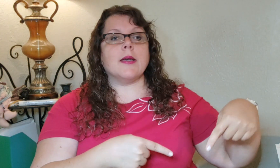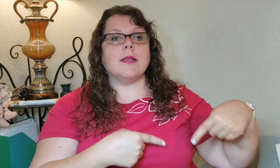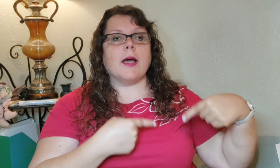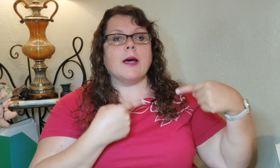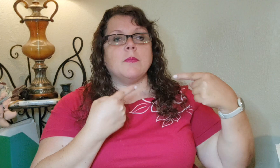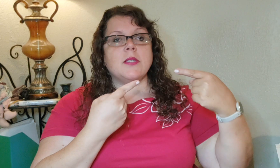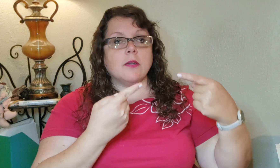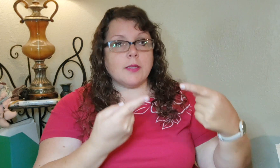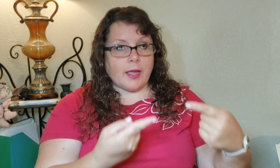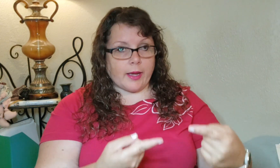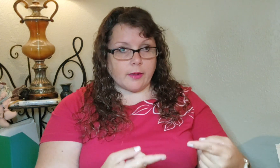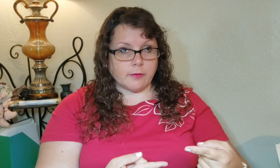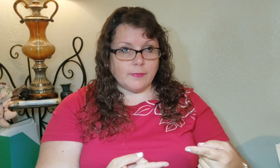and up till now,